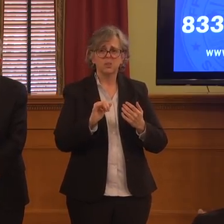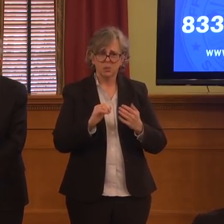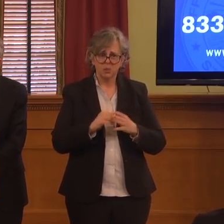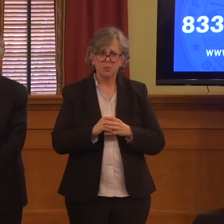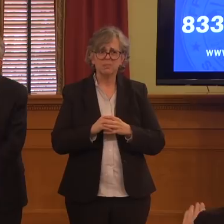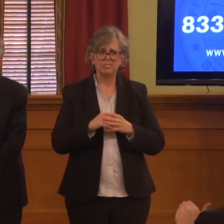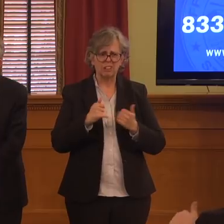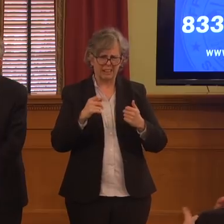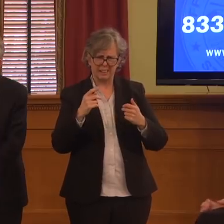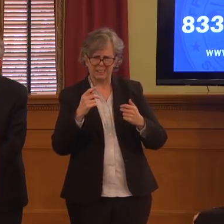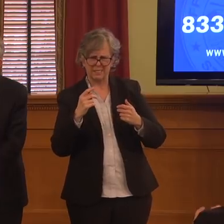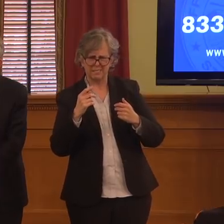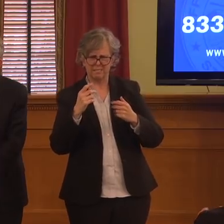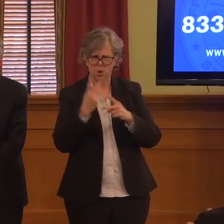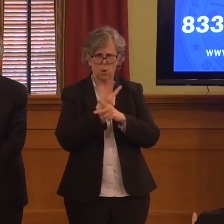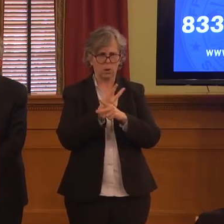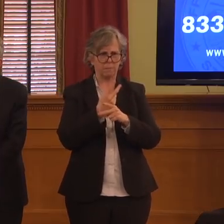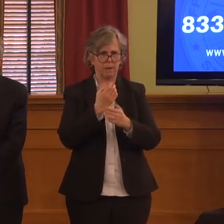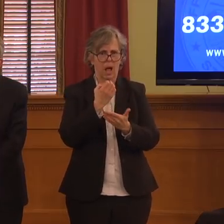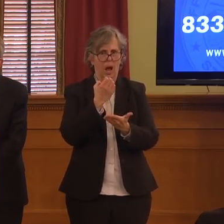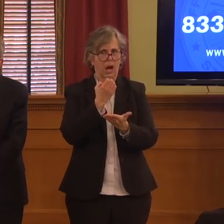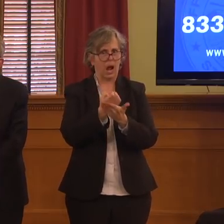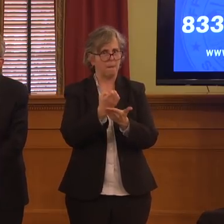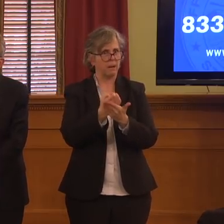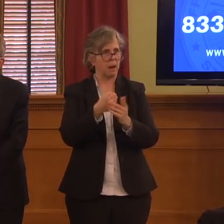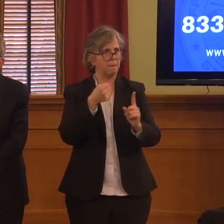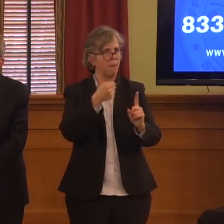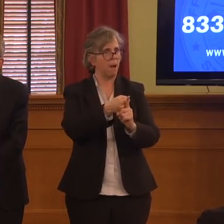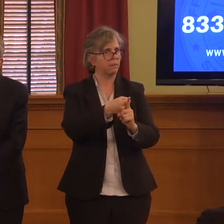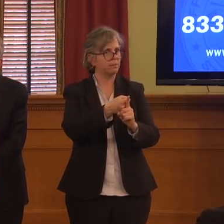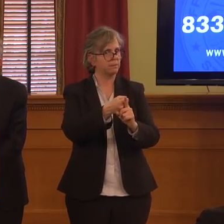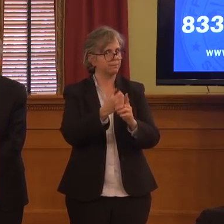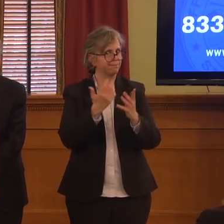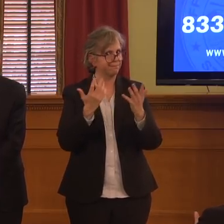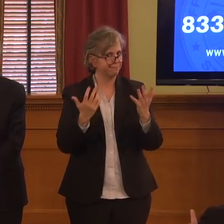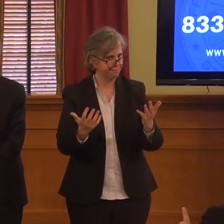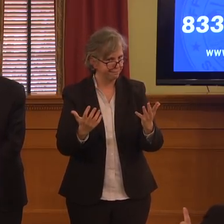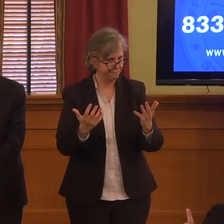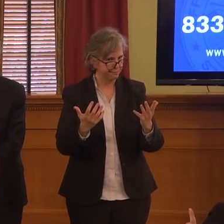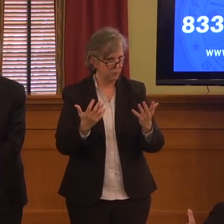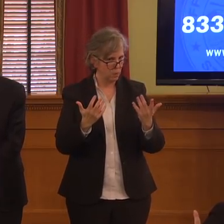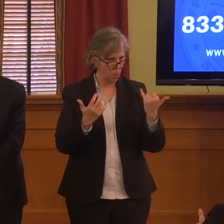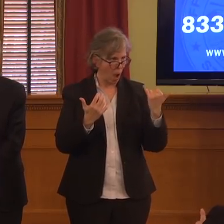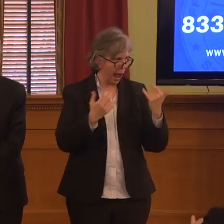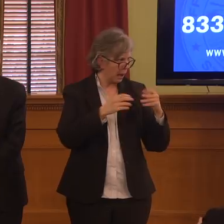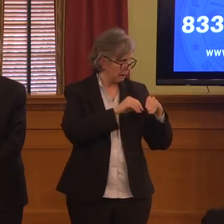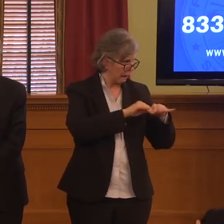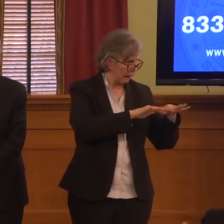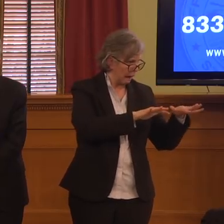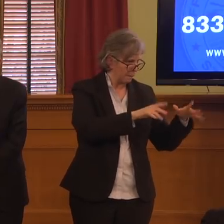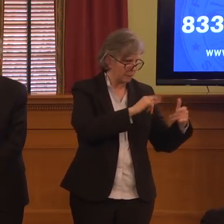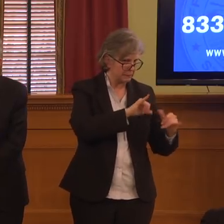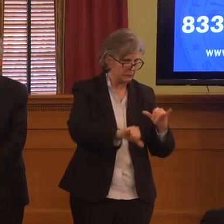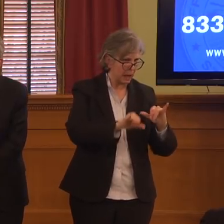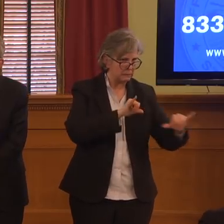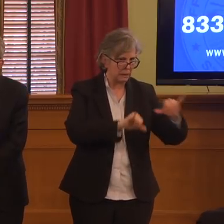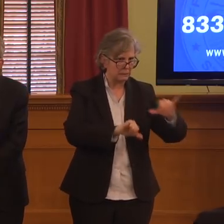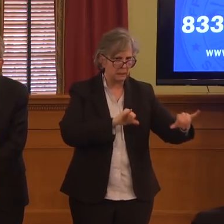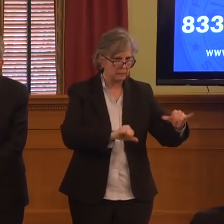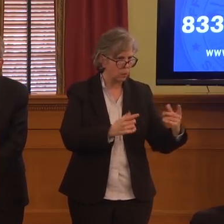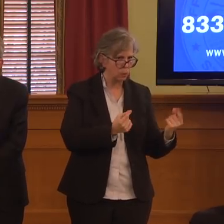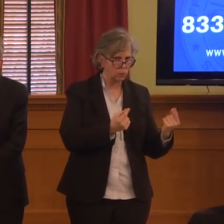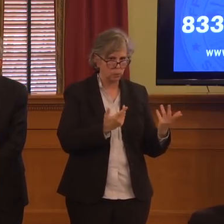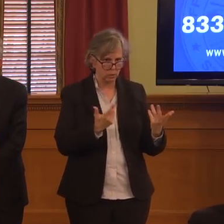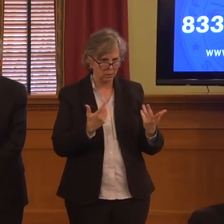economic impact that will result due to this pandemic. And so we are working to